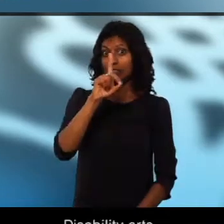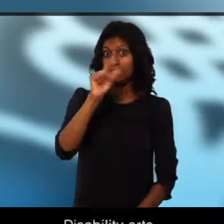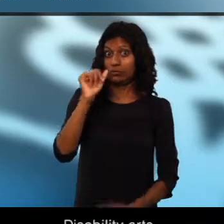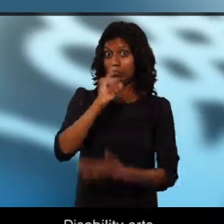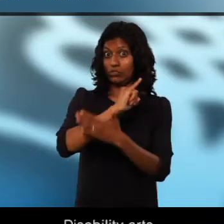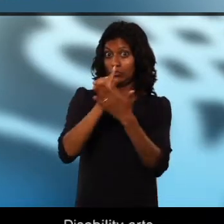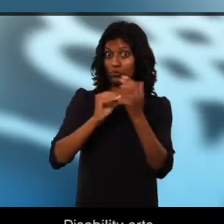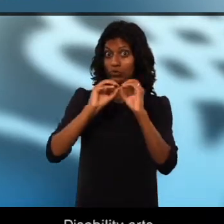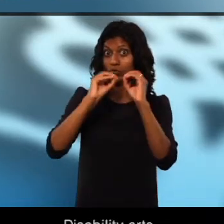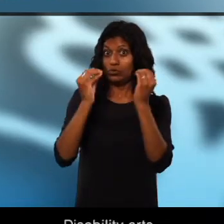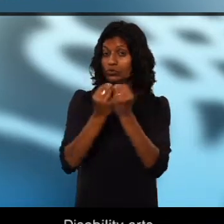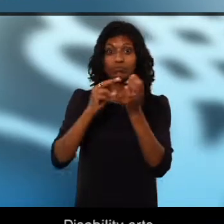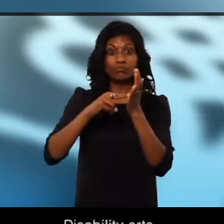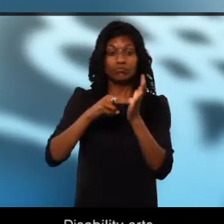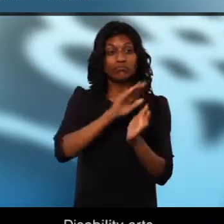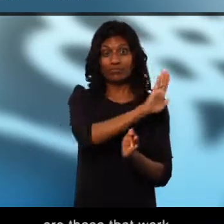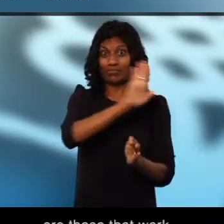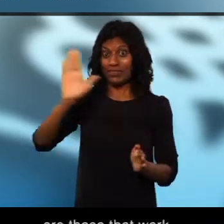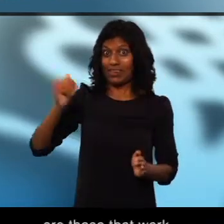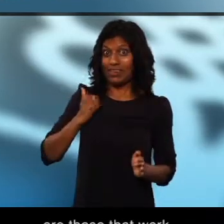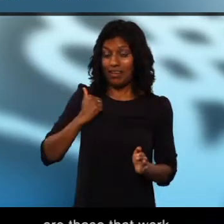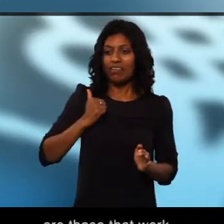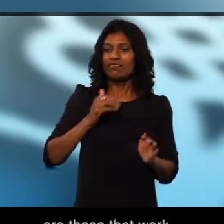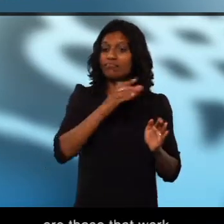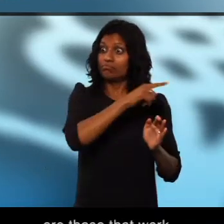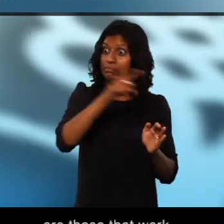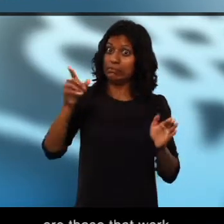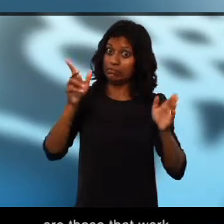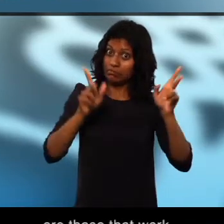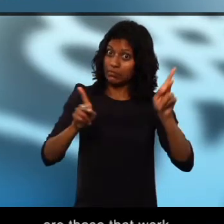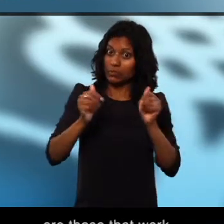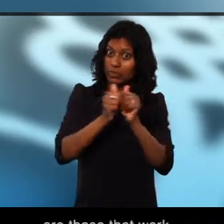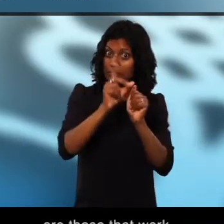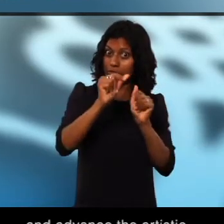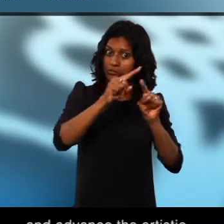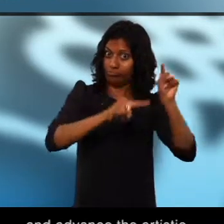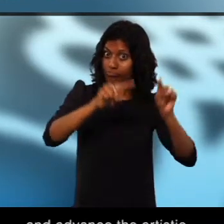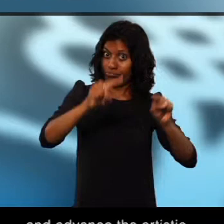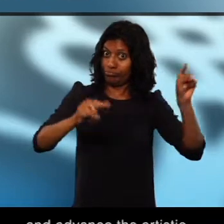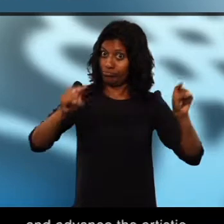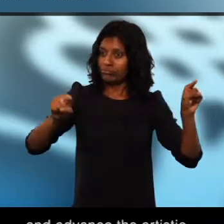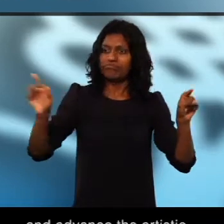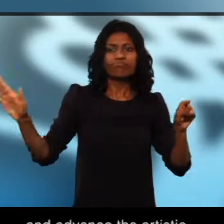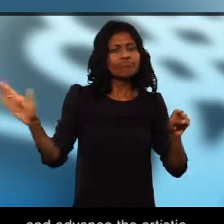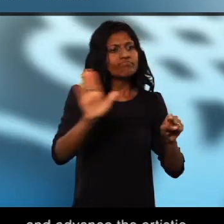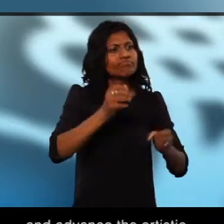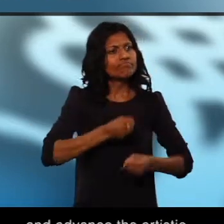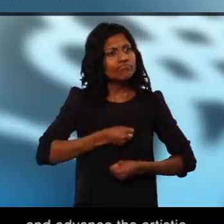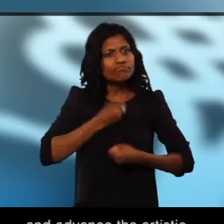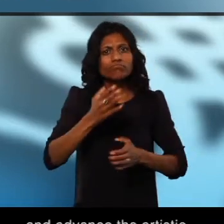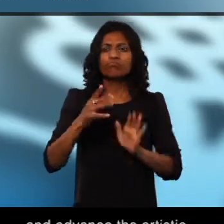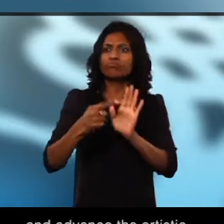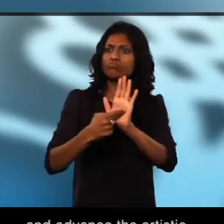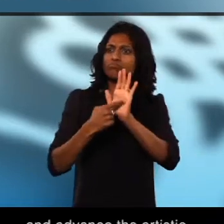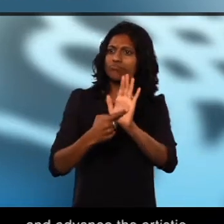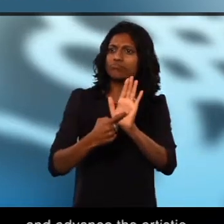Disability arts organizations are those that work primarily with and advance the artistic practices of Canadian artists